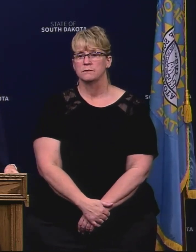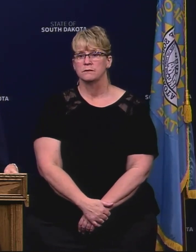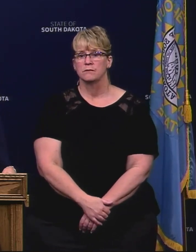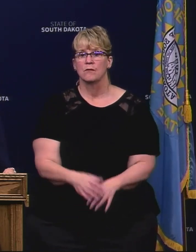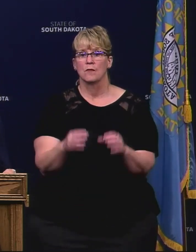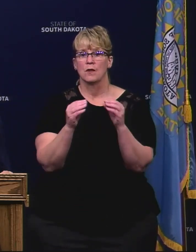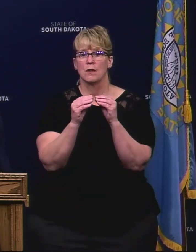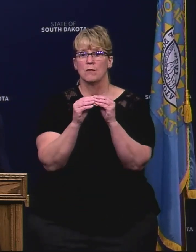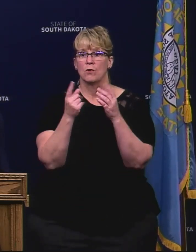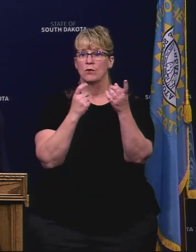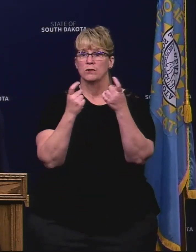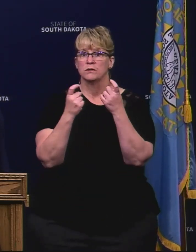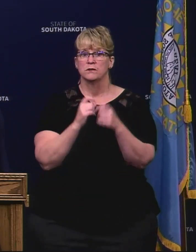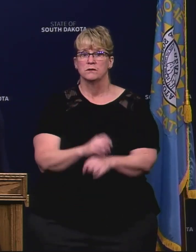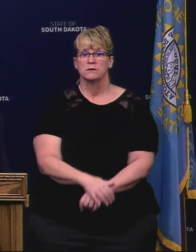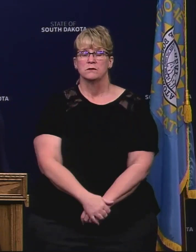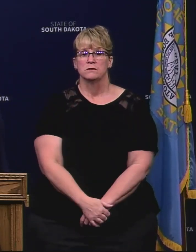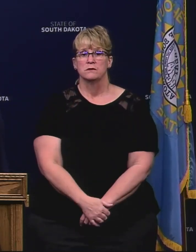Further questions?